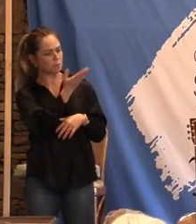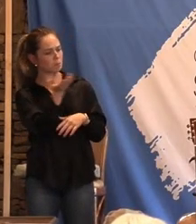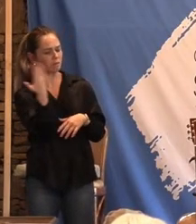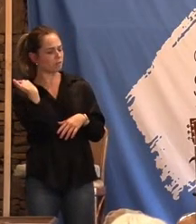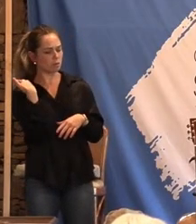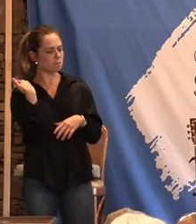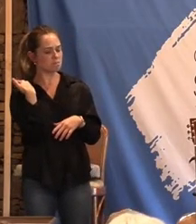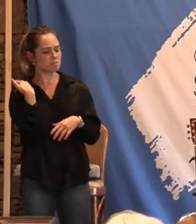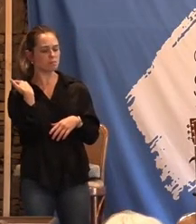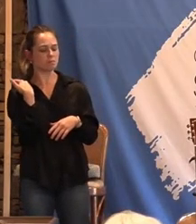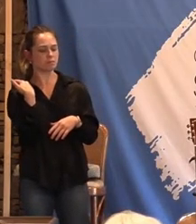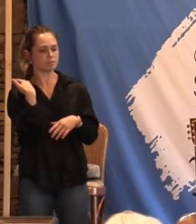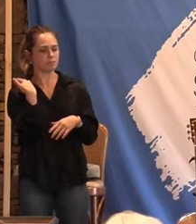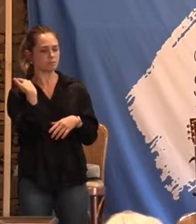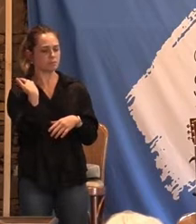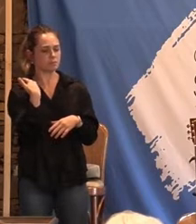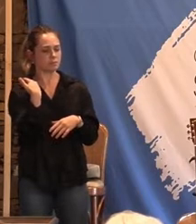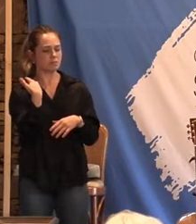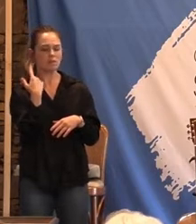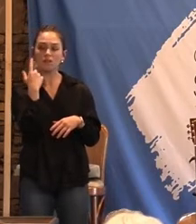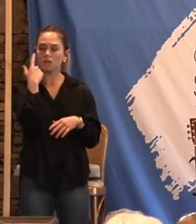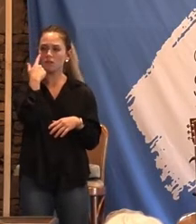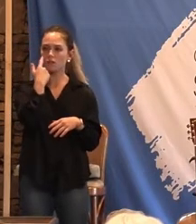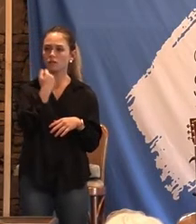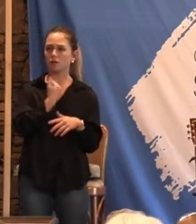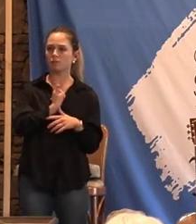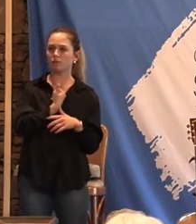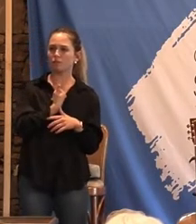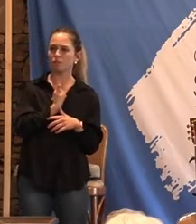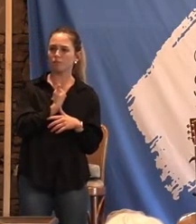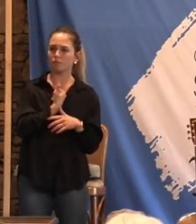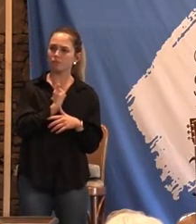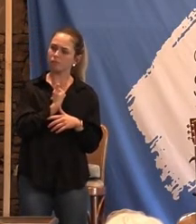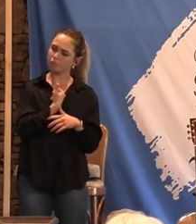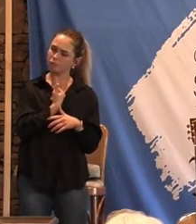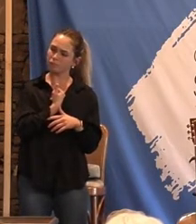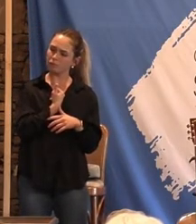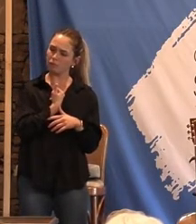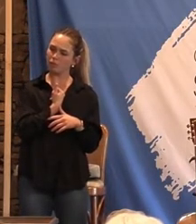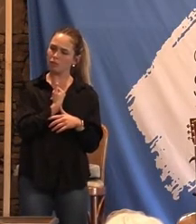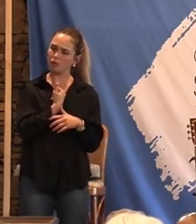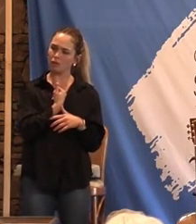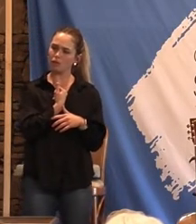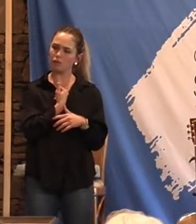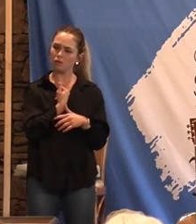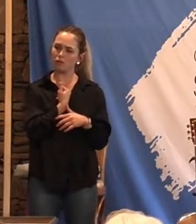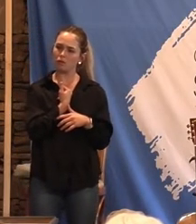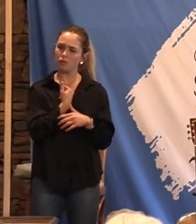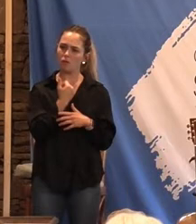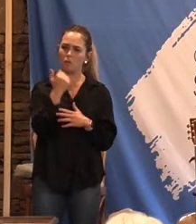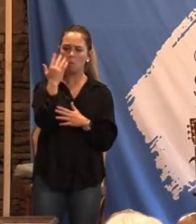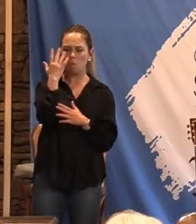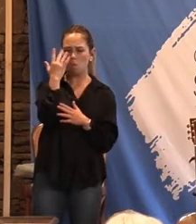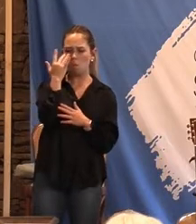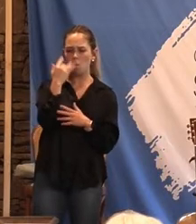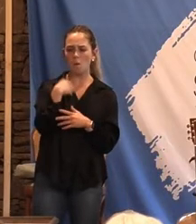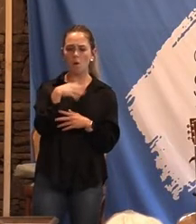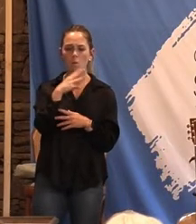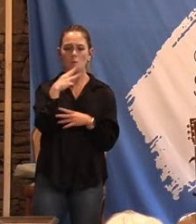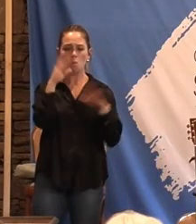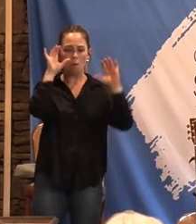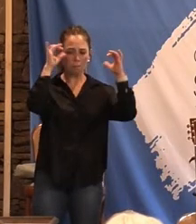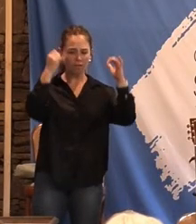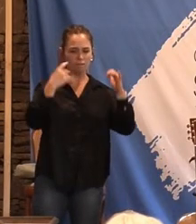it before. And he thought, why is water buffalo at the command of that